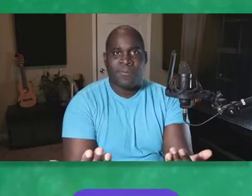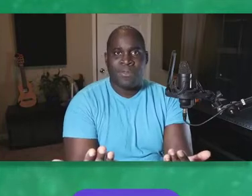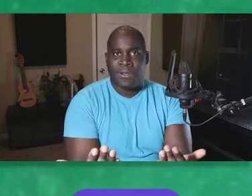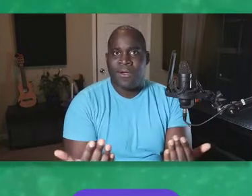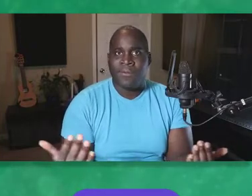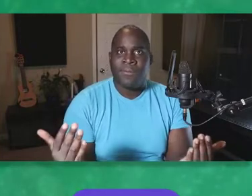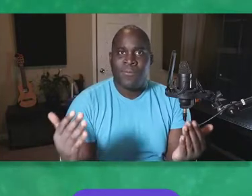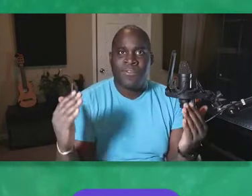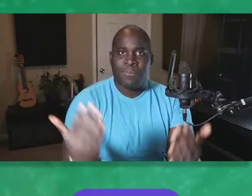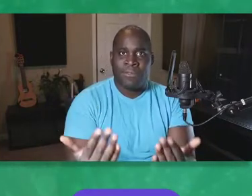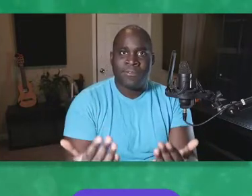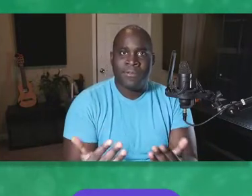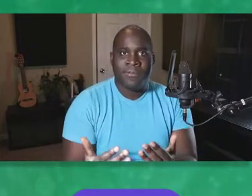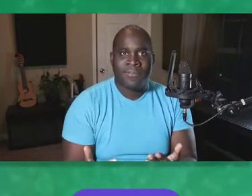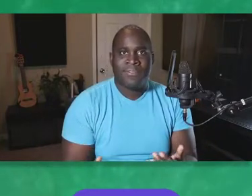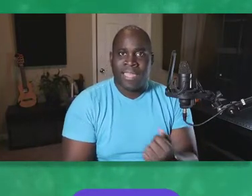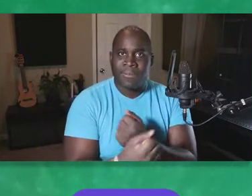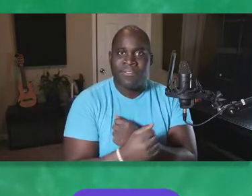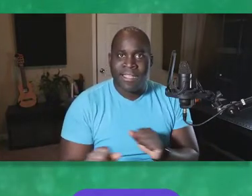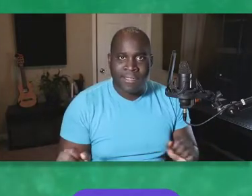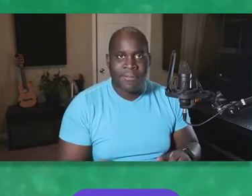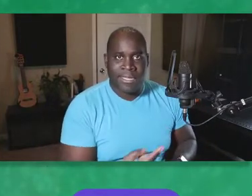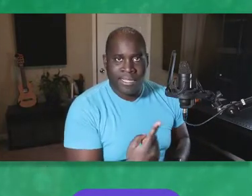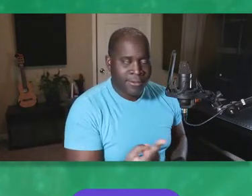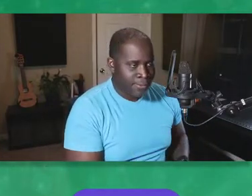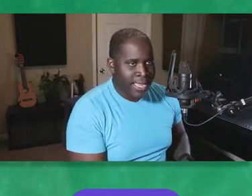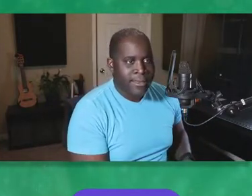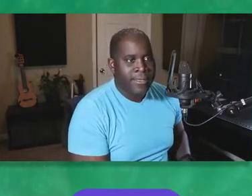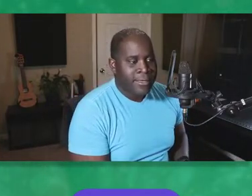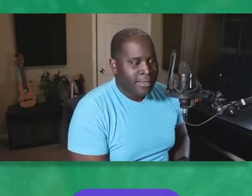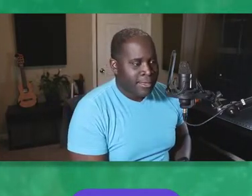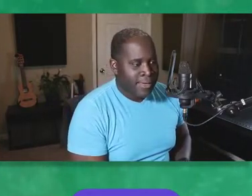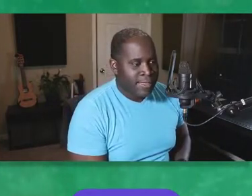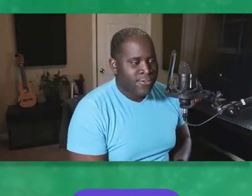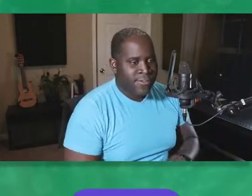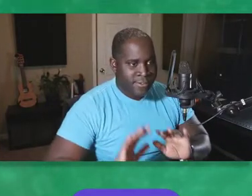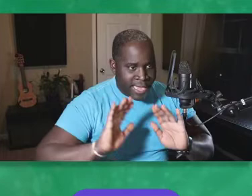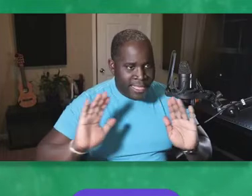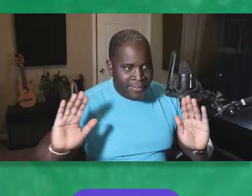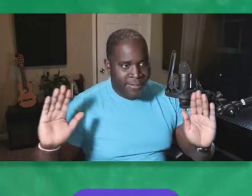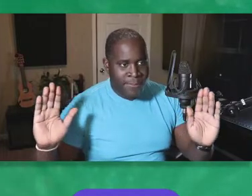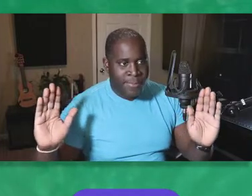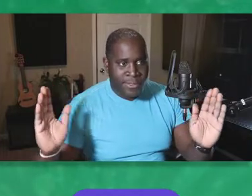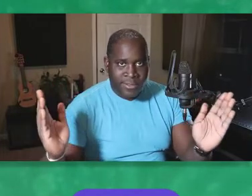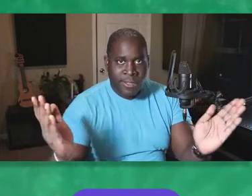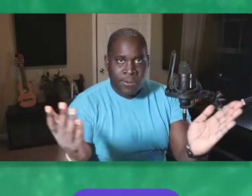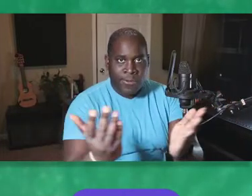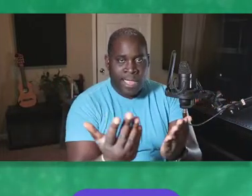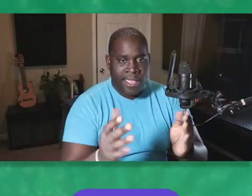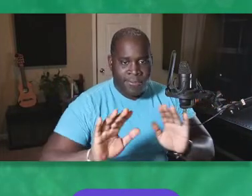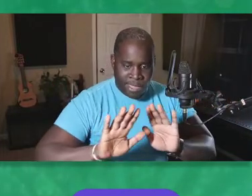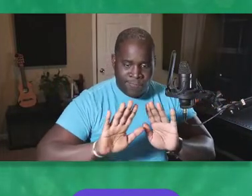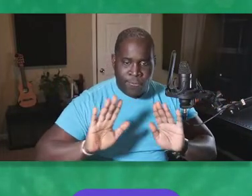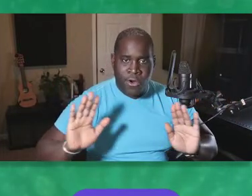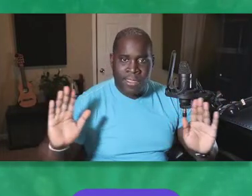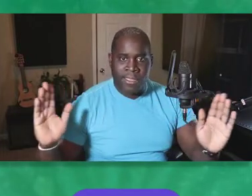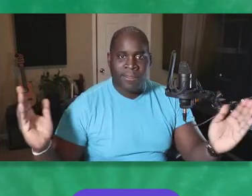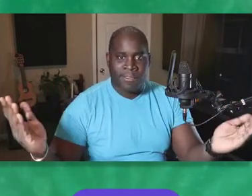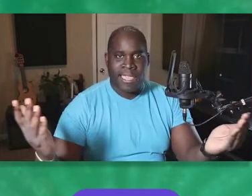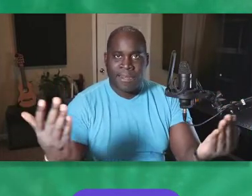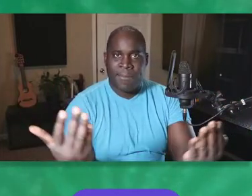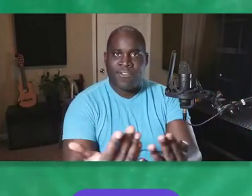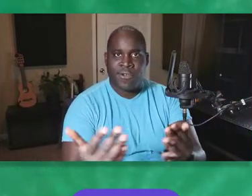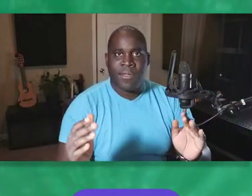that, you know, was built to like protect everybody, right? I think she's signing the building with her hands by